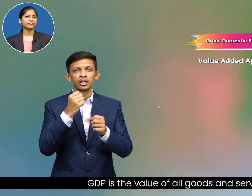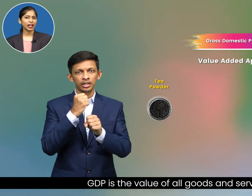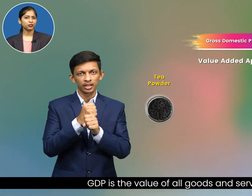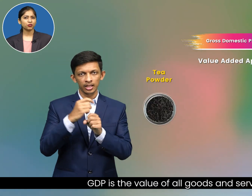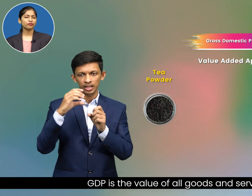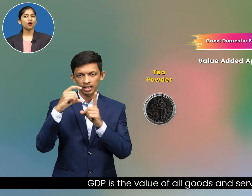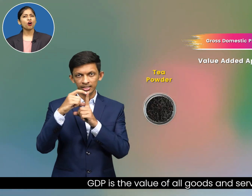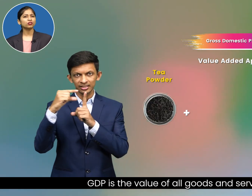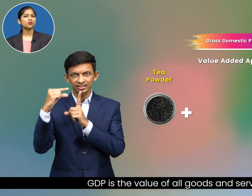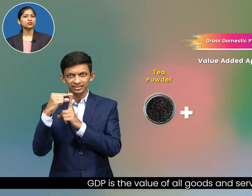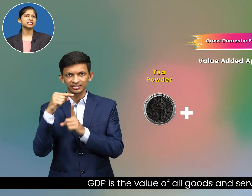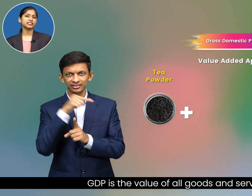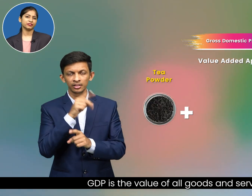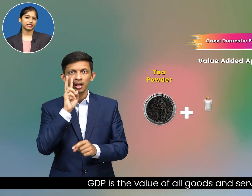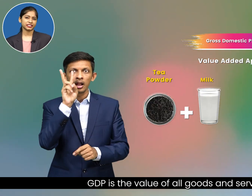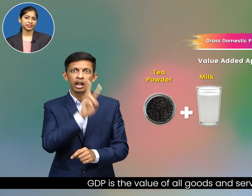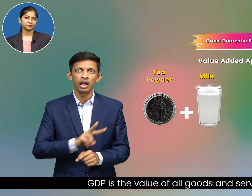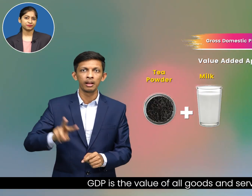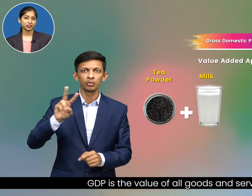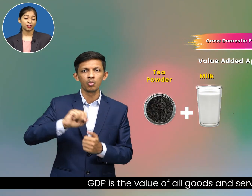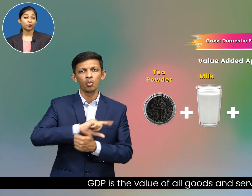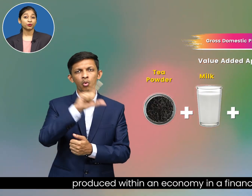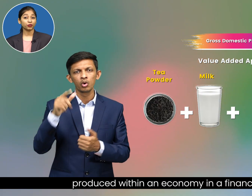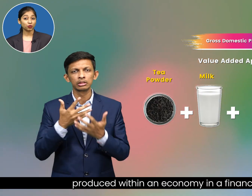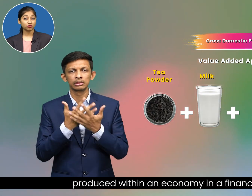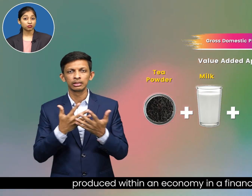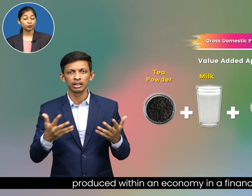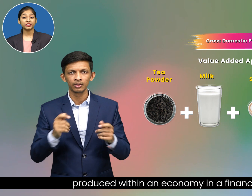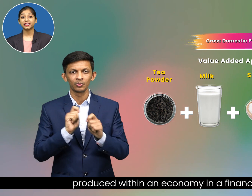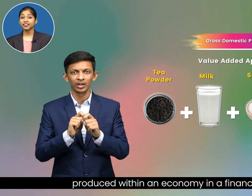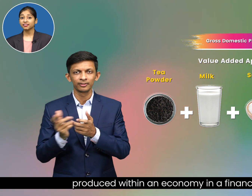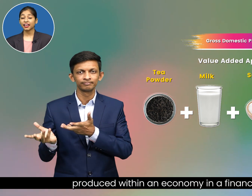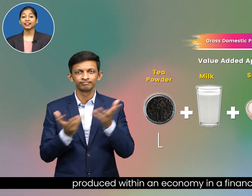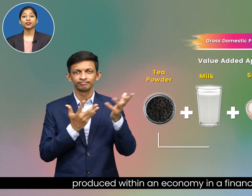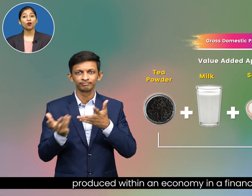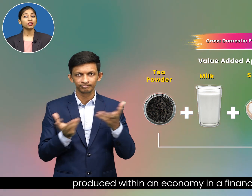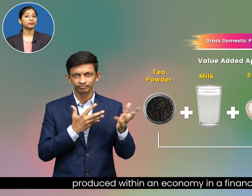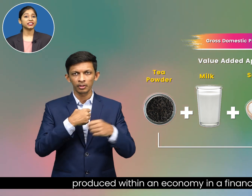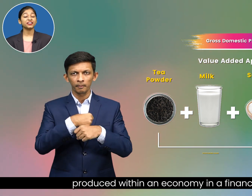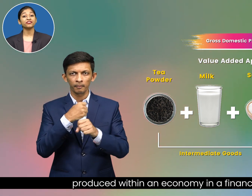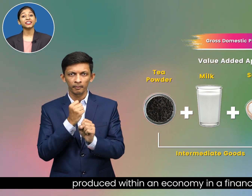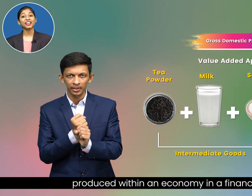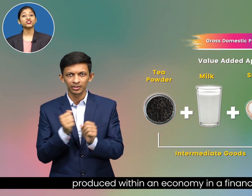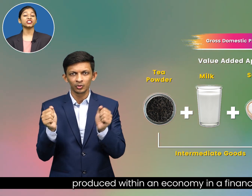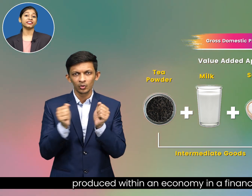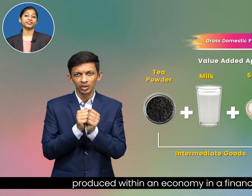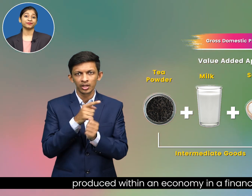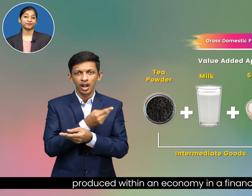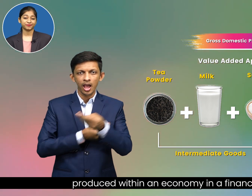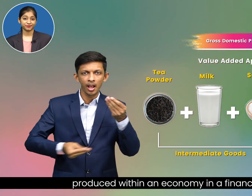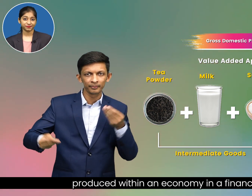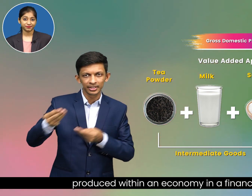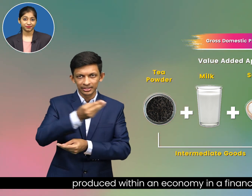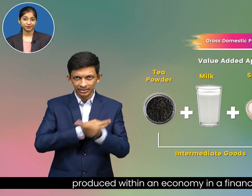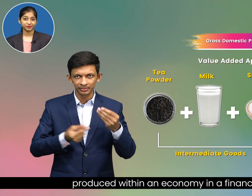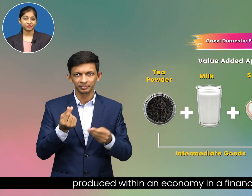GDP is the value of all goods and services produced within an economy in a financial year.